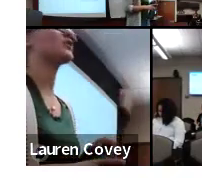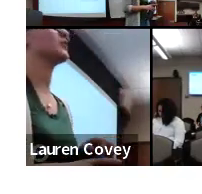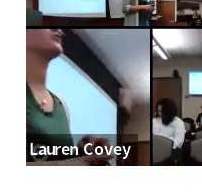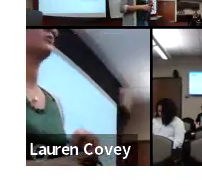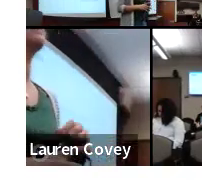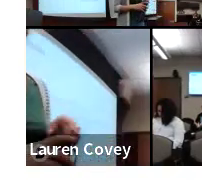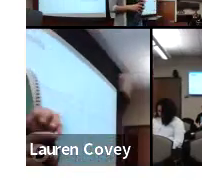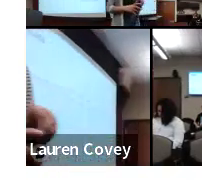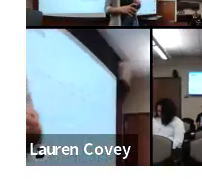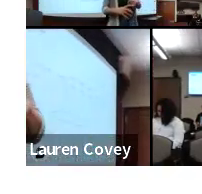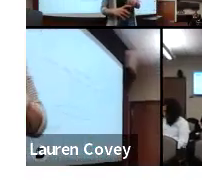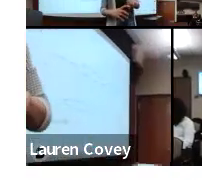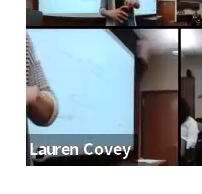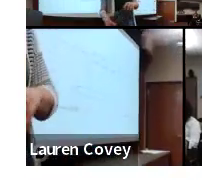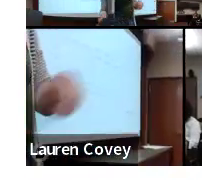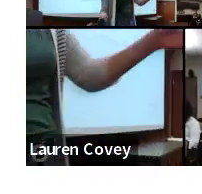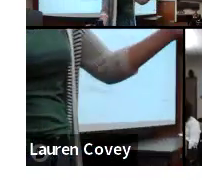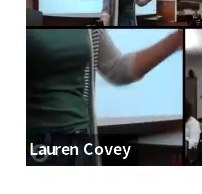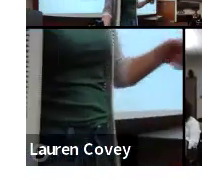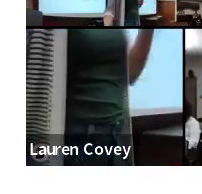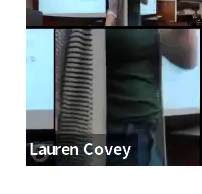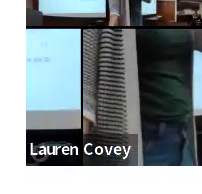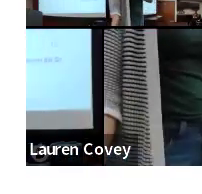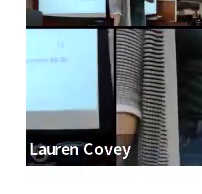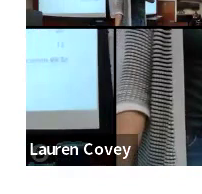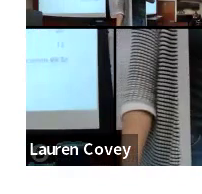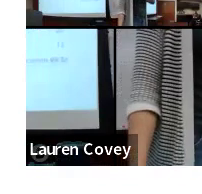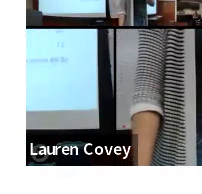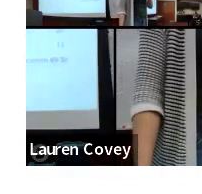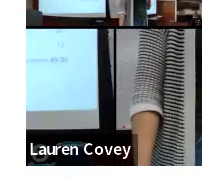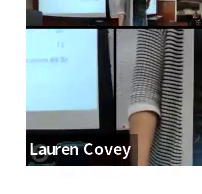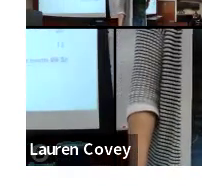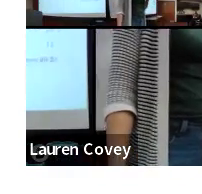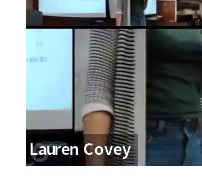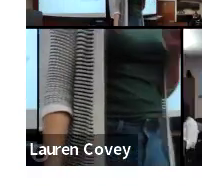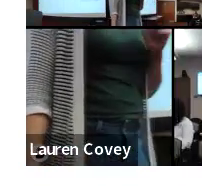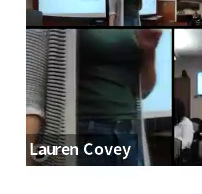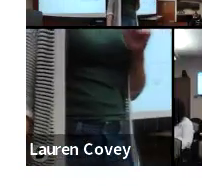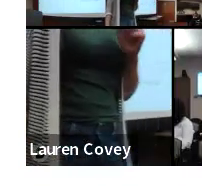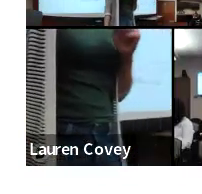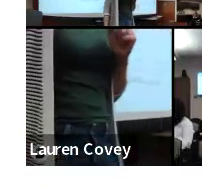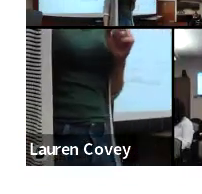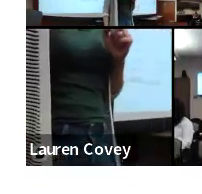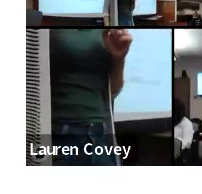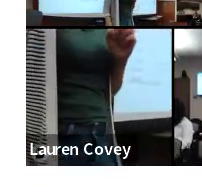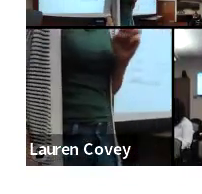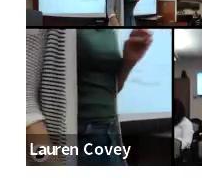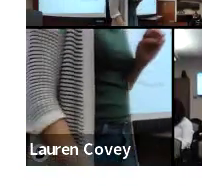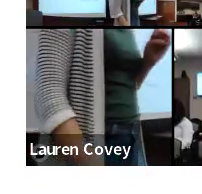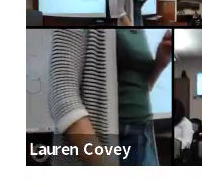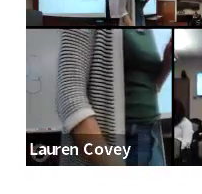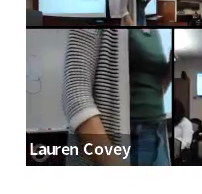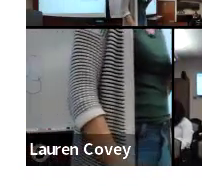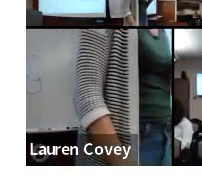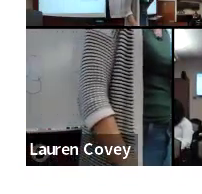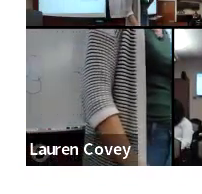As far as we know, no. Okay. Yeah. I'm going to go ahead and take you're welcome to still can take questions because we have so many of them, but you're